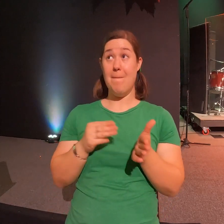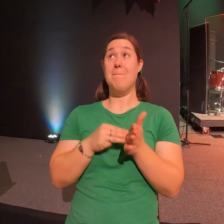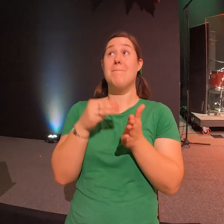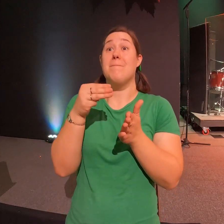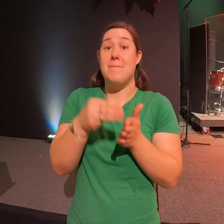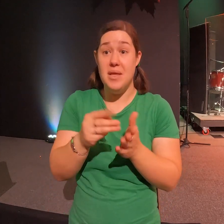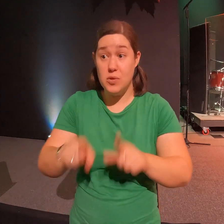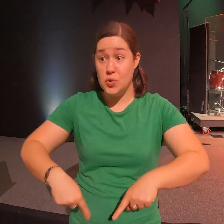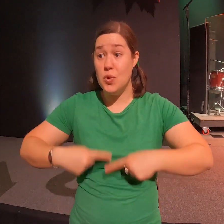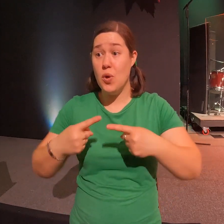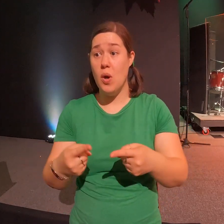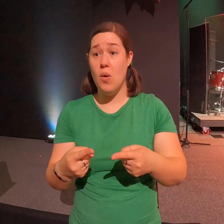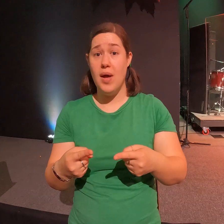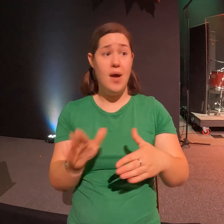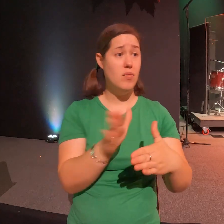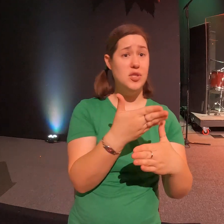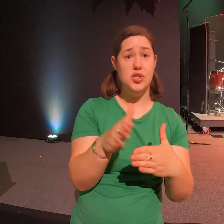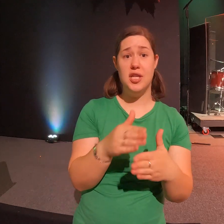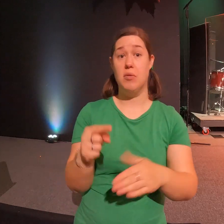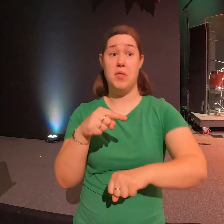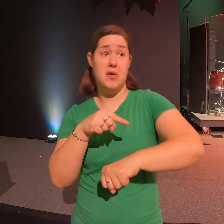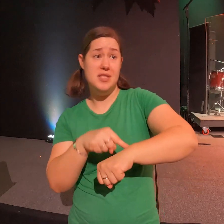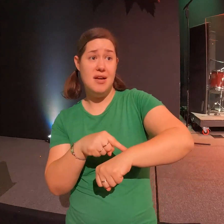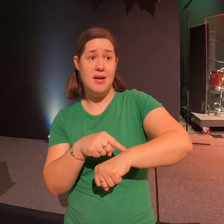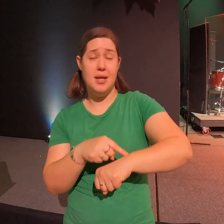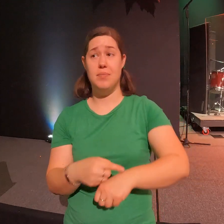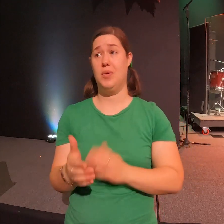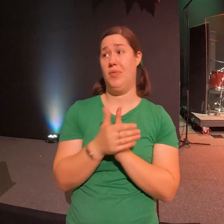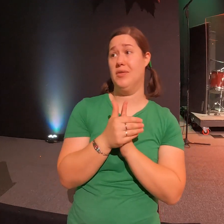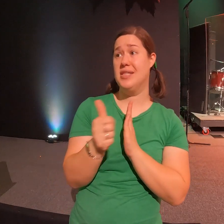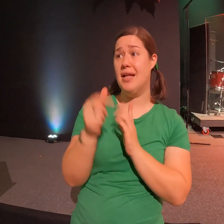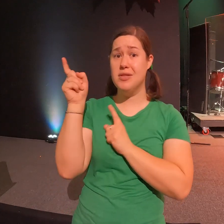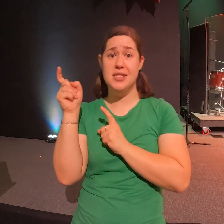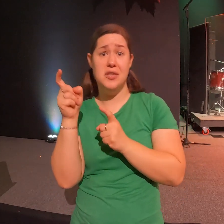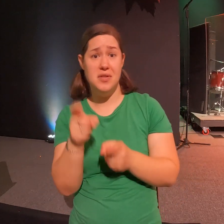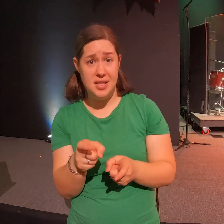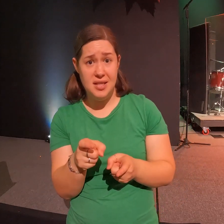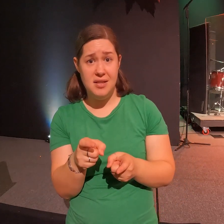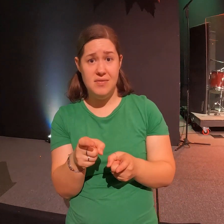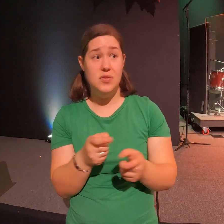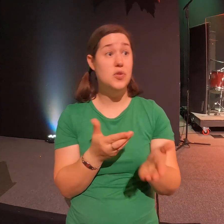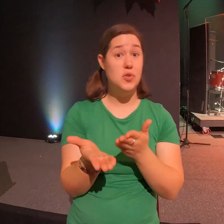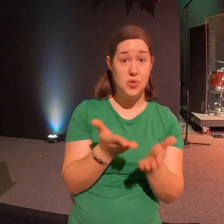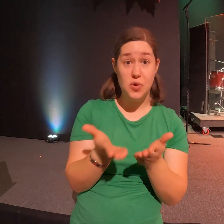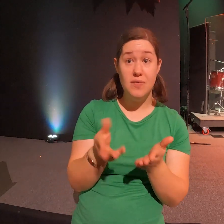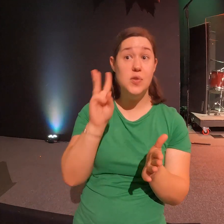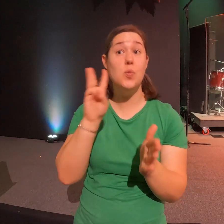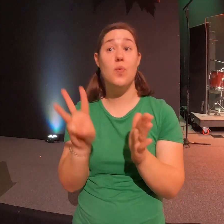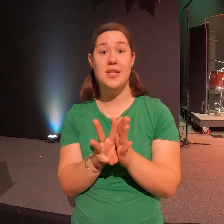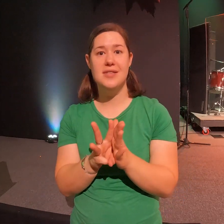of their time, their talents, their gifts, their service, their witness. So Wesleyan rooted, isn't it?